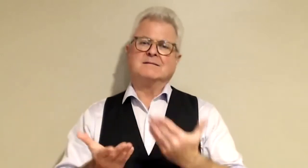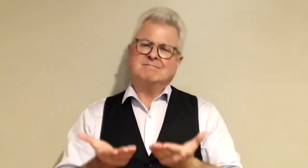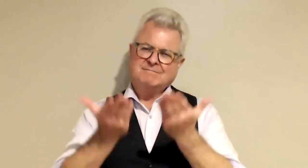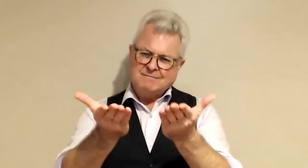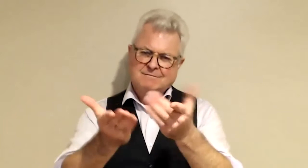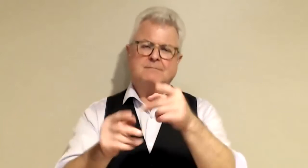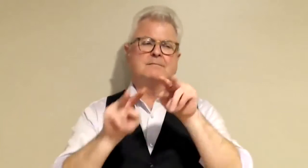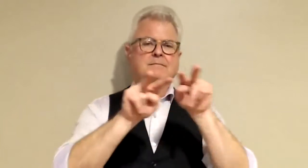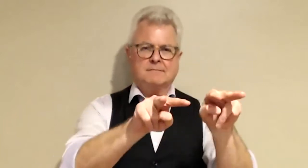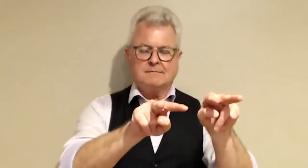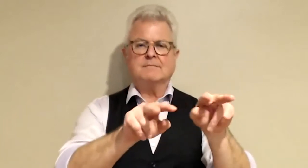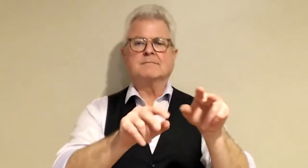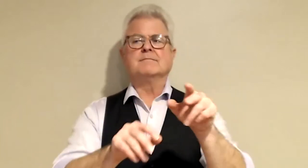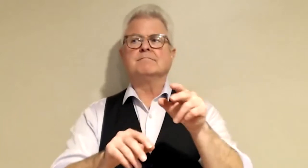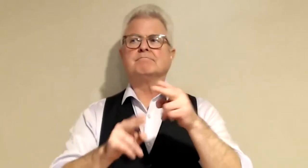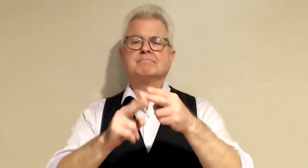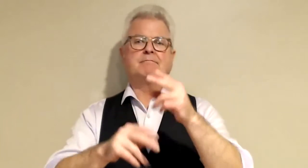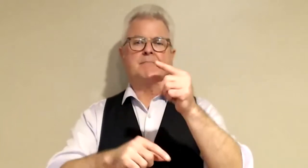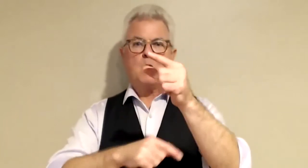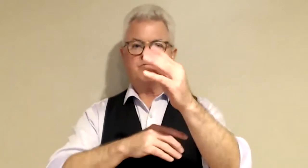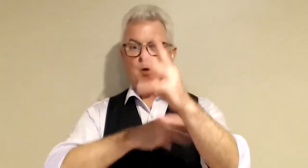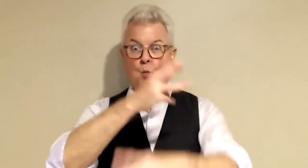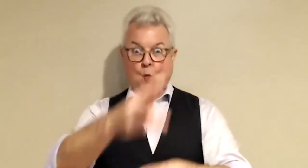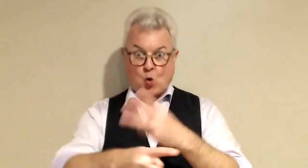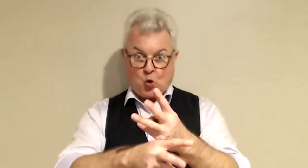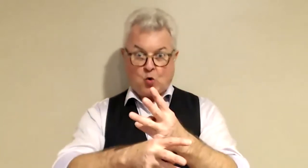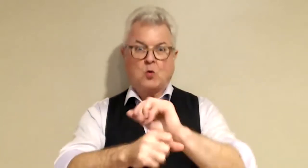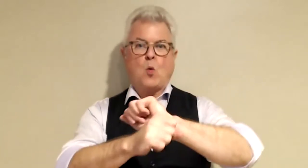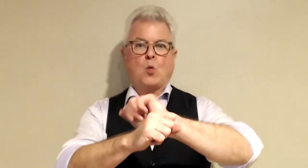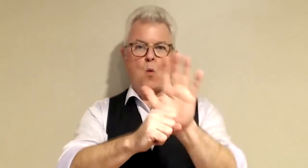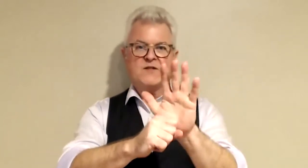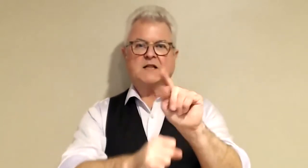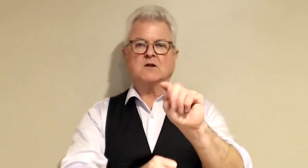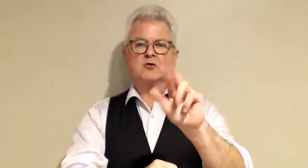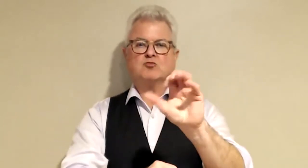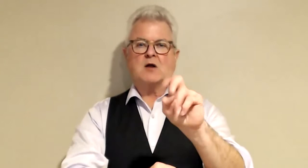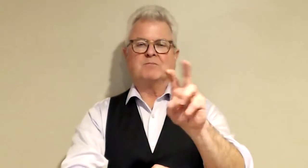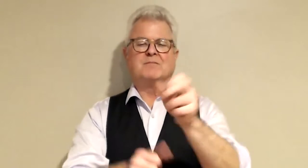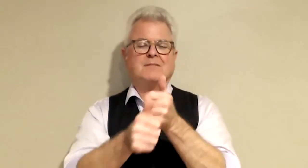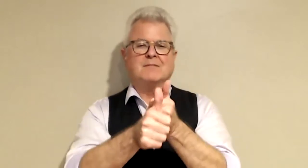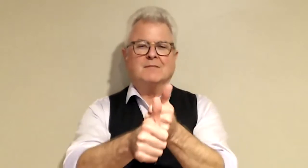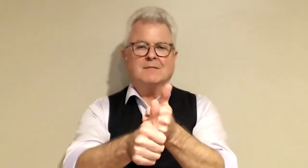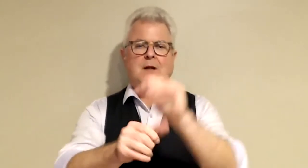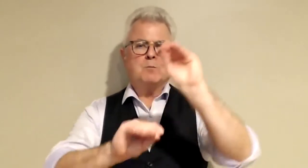regulations. I also recommend that you look at what's known as the World Global